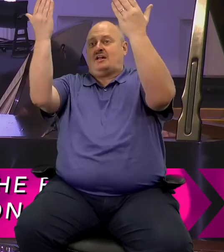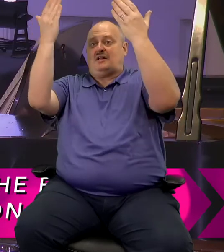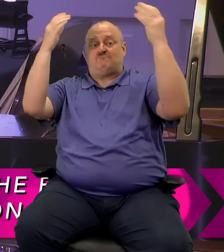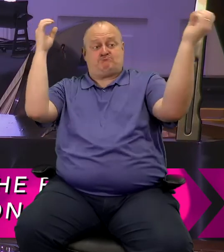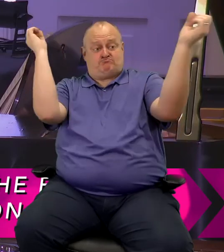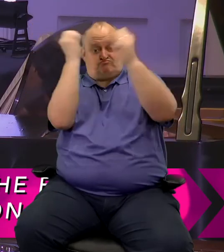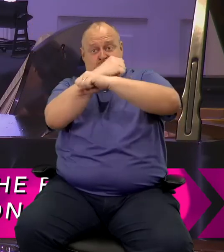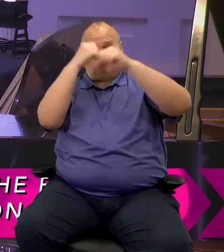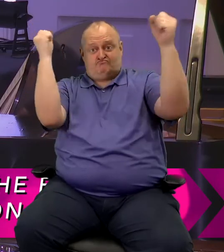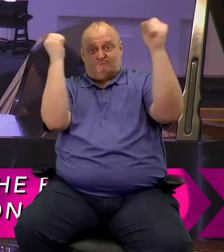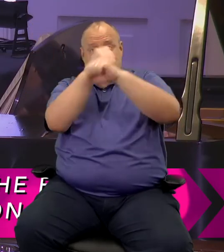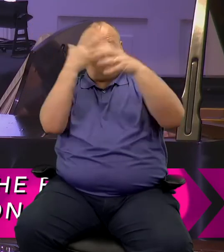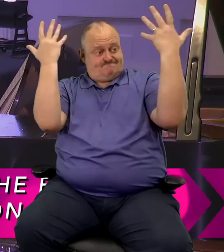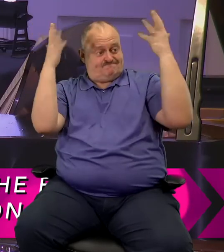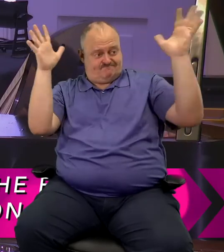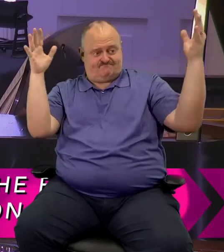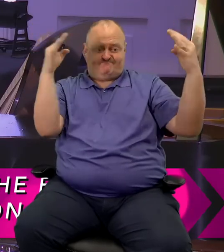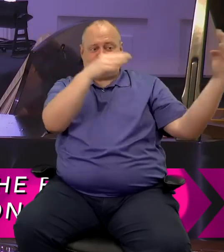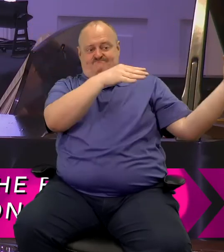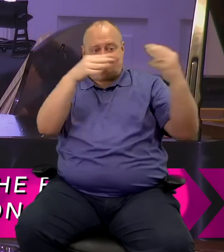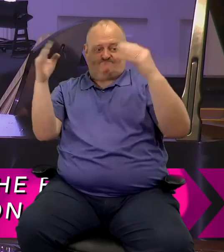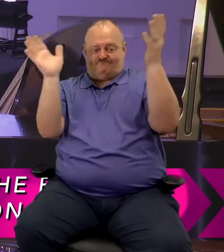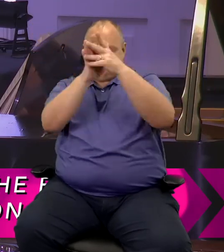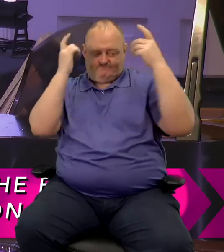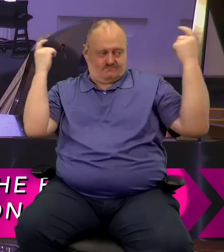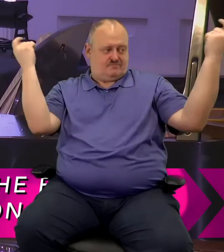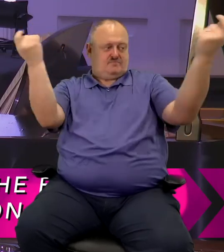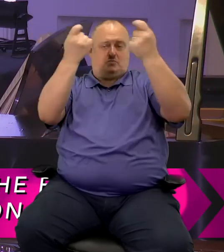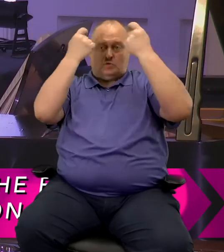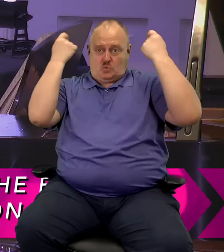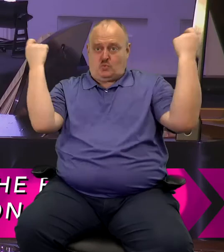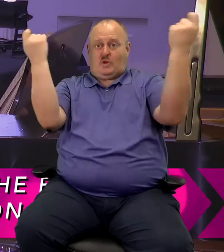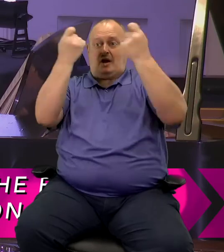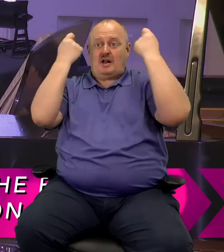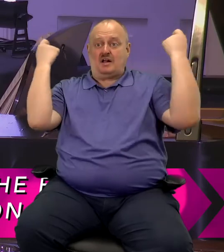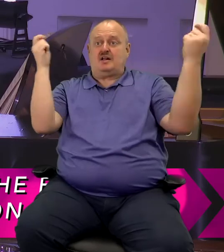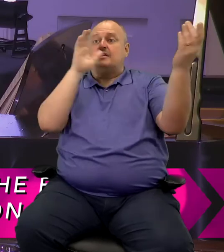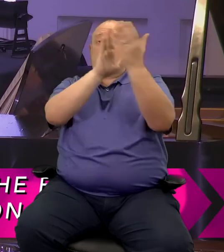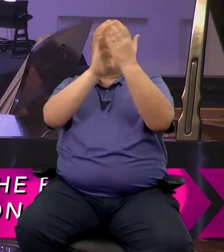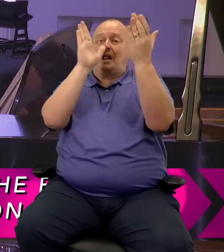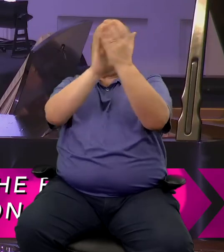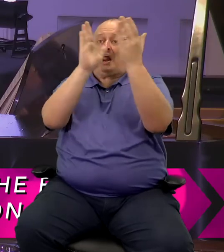hallelujah. Fought the fight, the battle won,